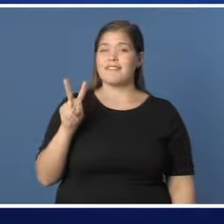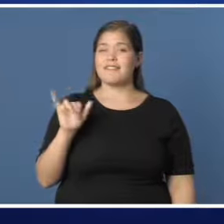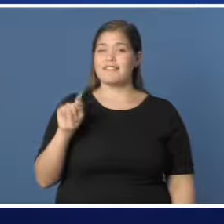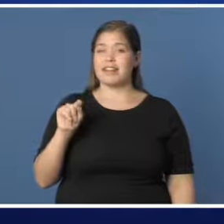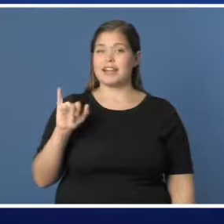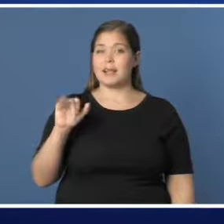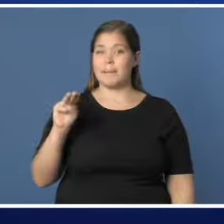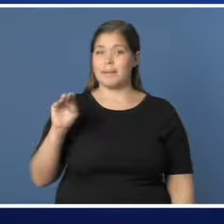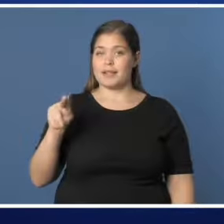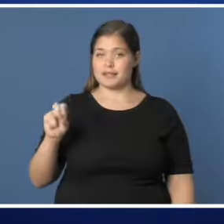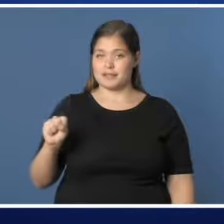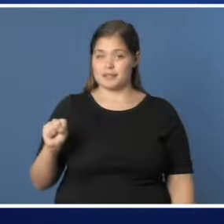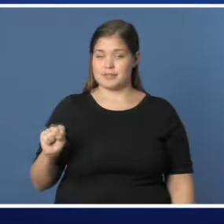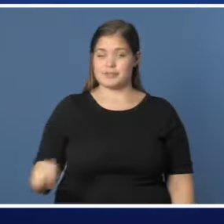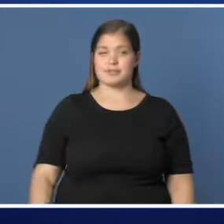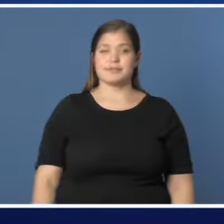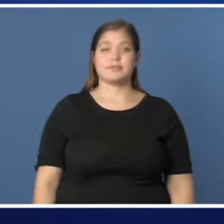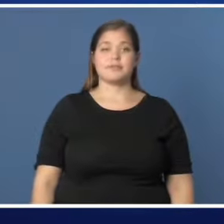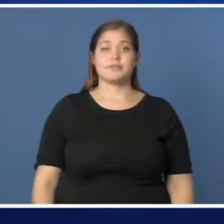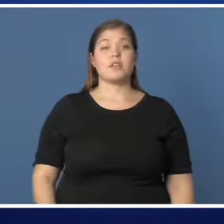Vitamins.